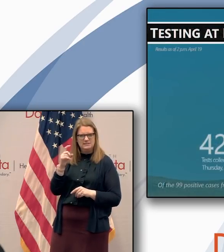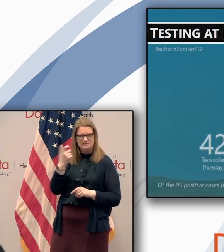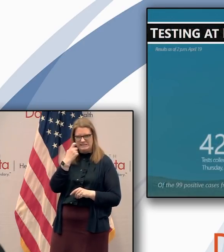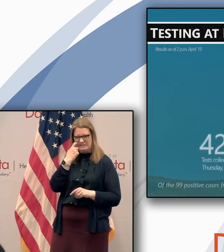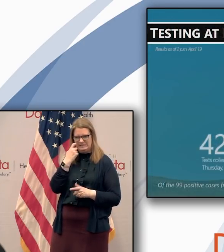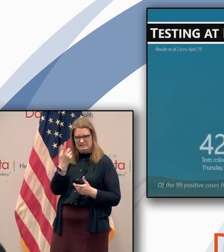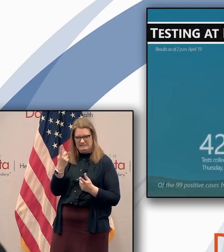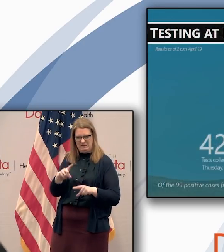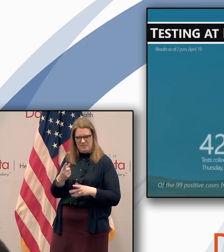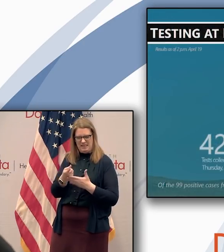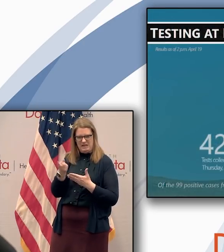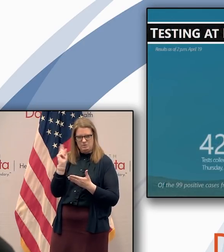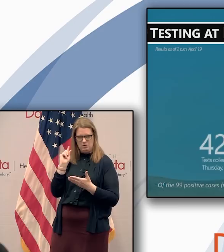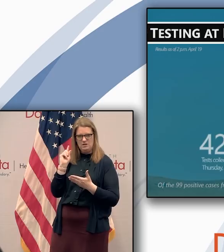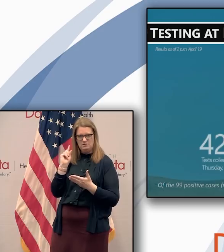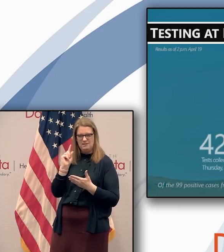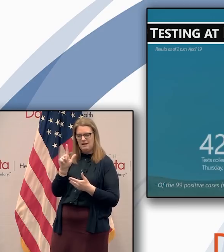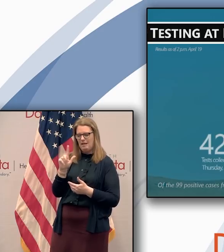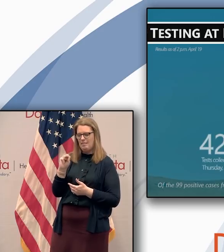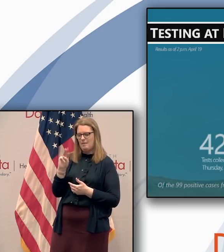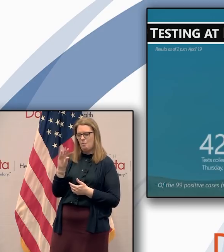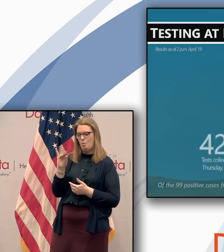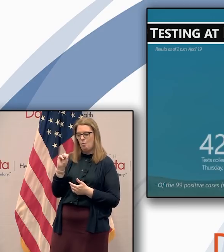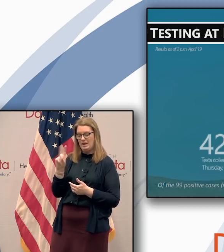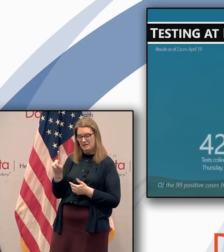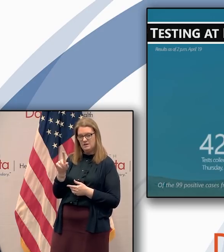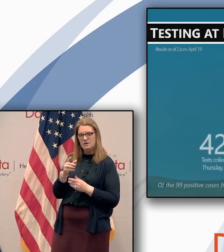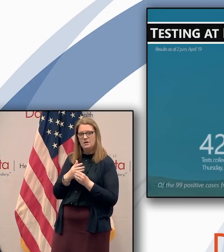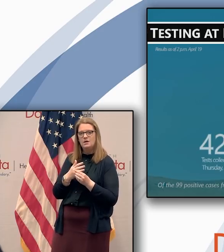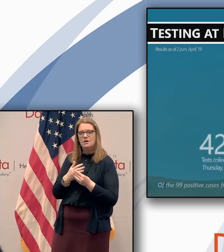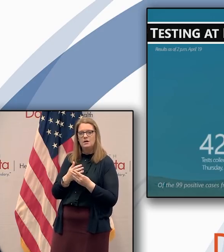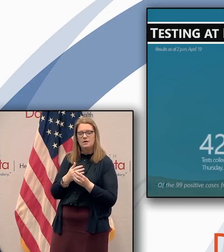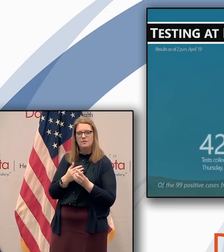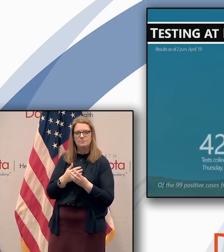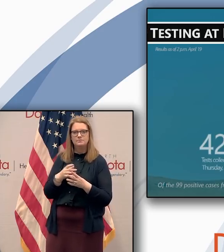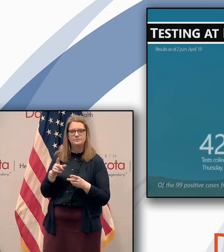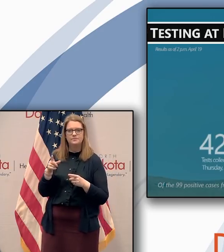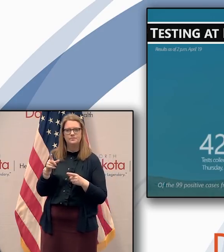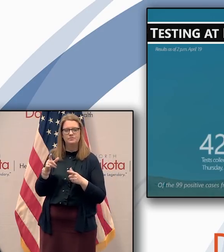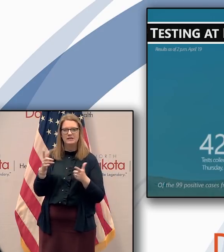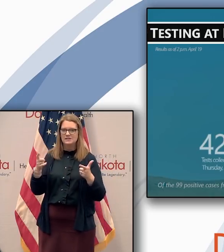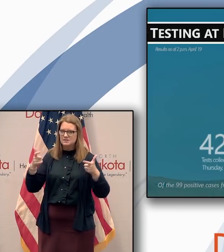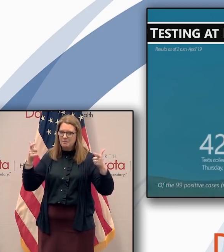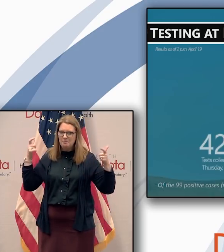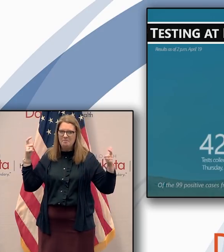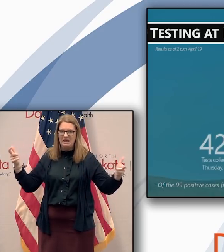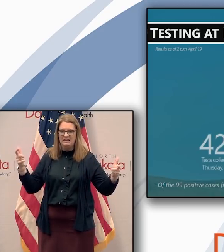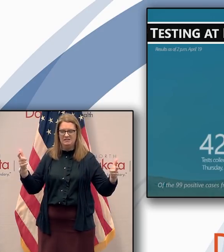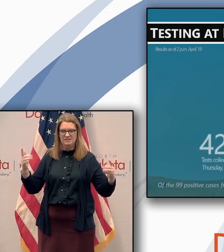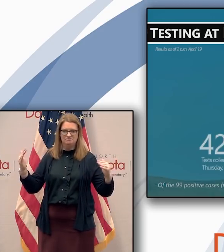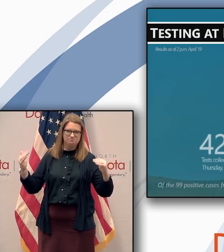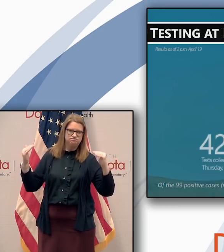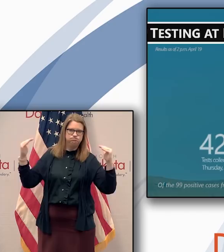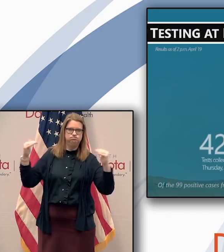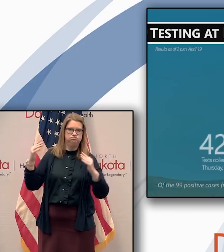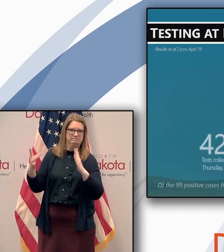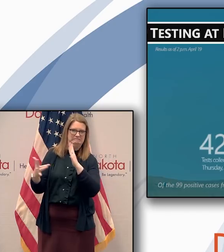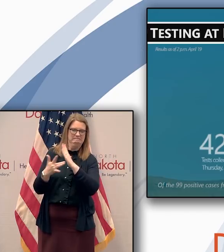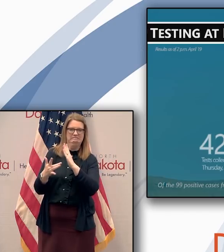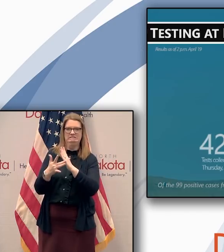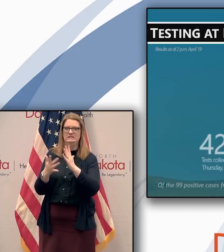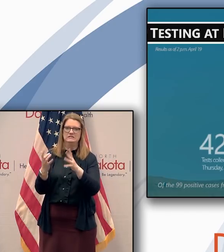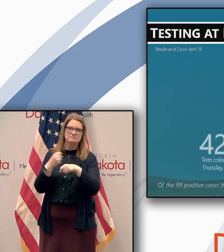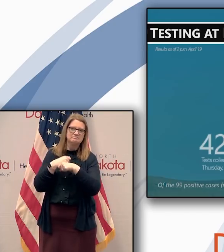that occurred last week. And as you know, this is a large, sophisticated manufacturing plant where they build wind